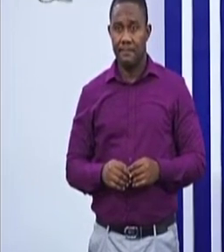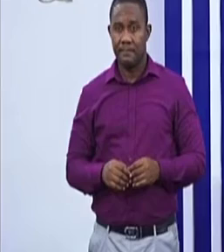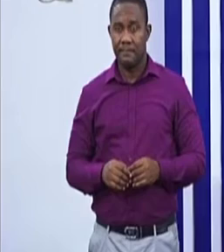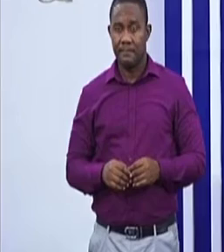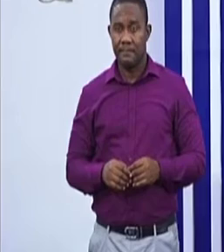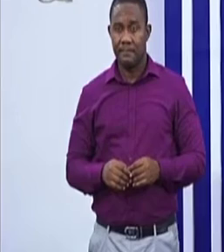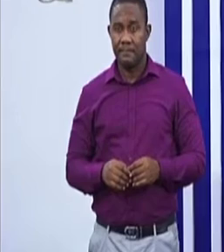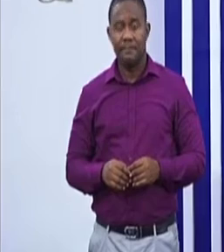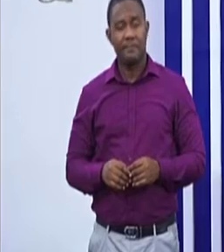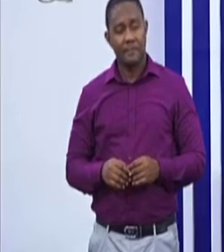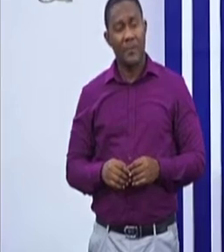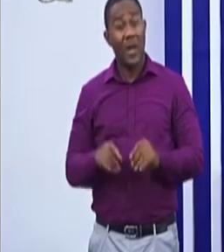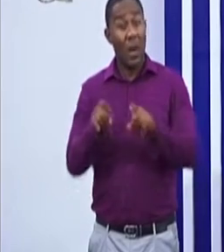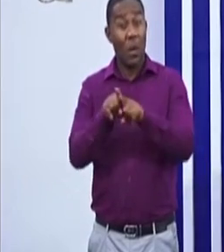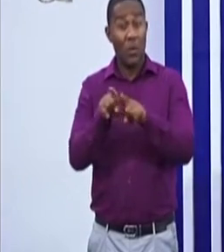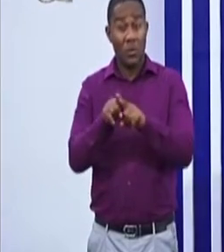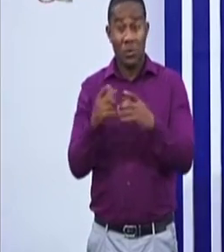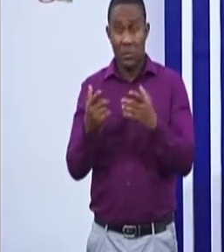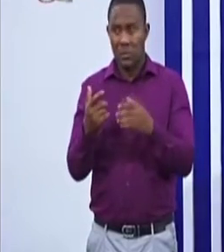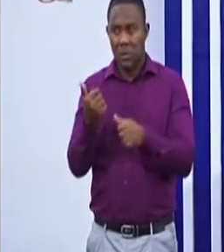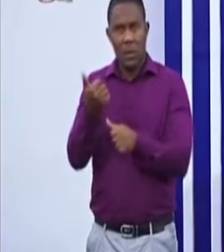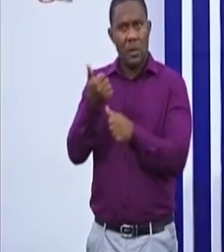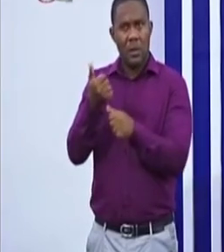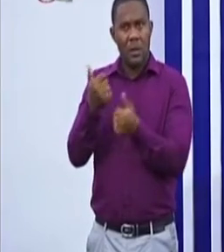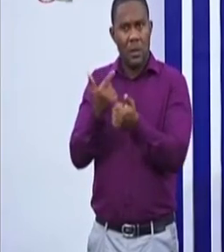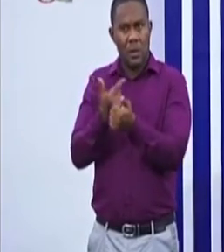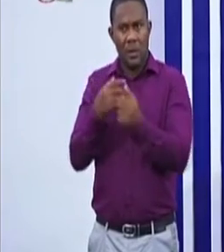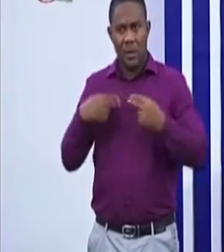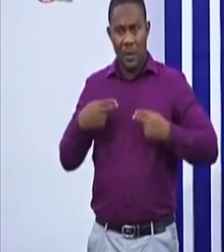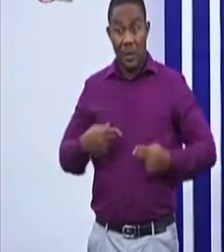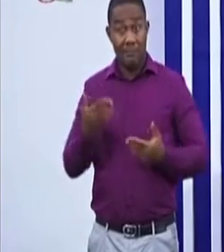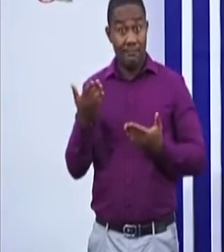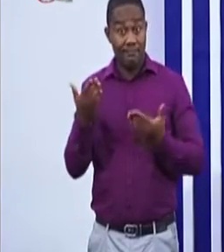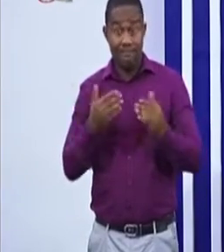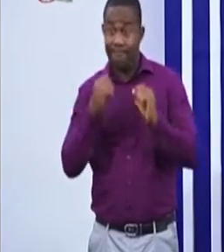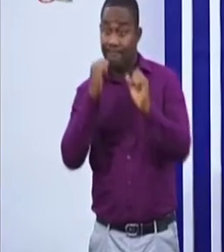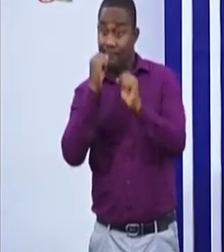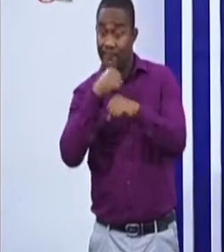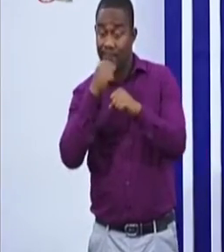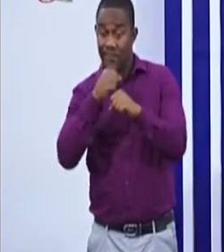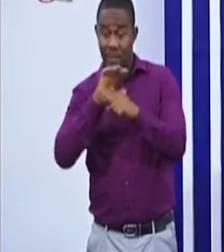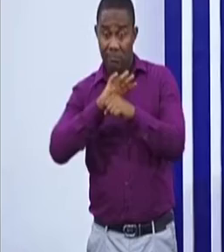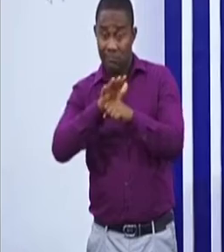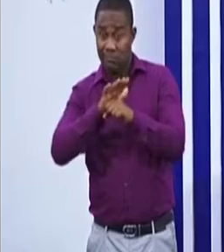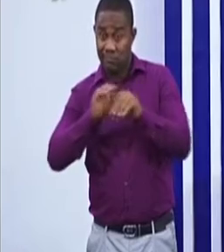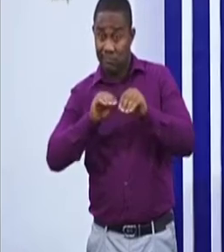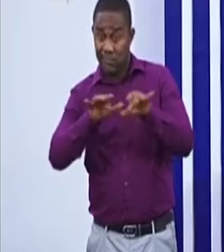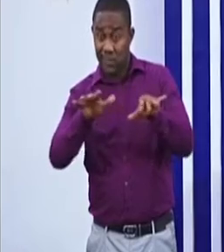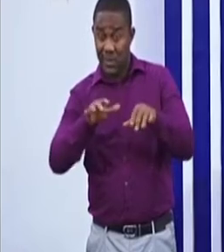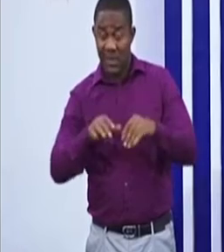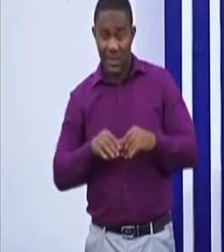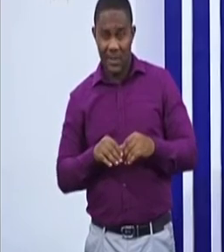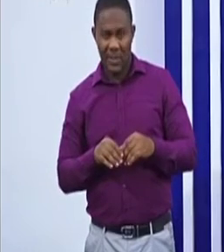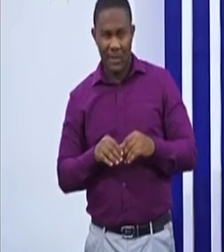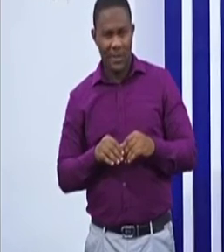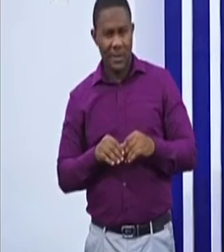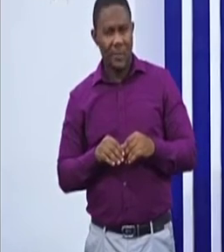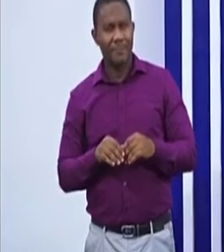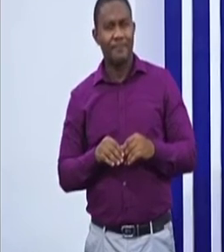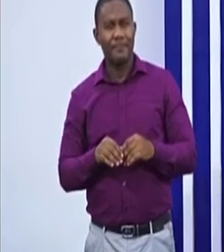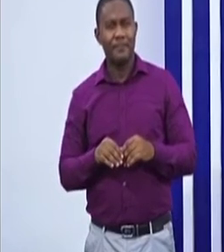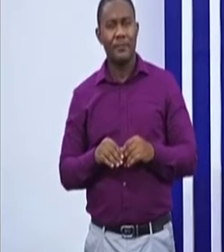We're also using technology to assist the Ghana Health Service to fight the coronavirus pandemic. And on